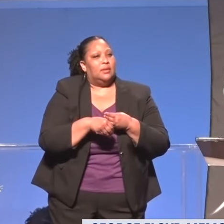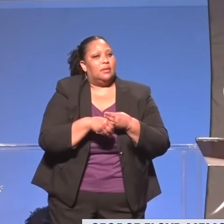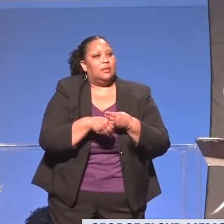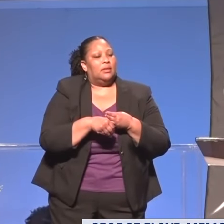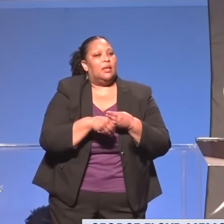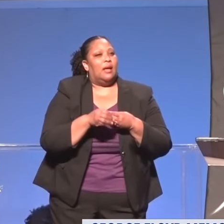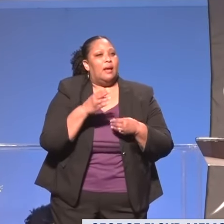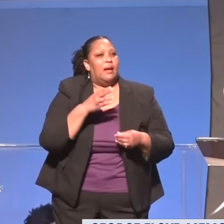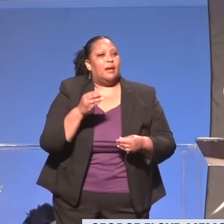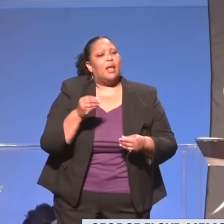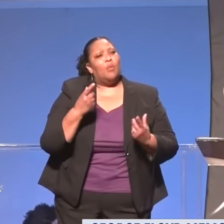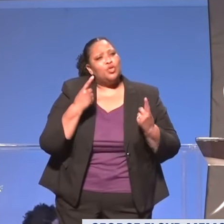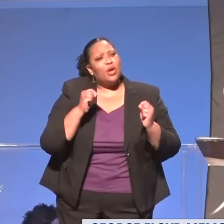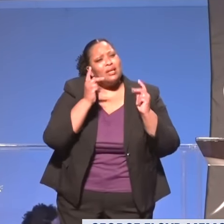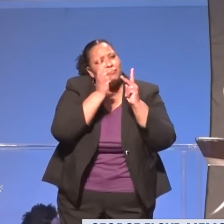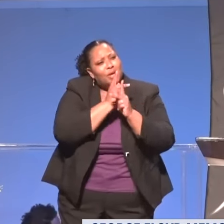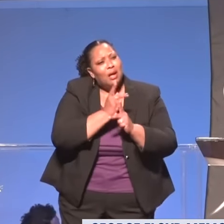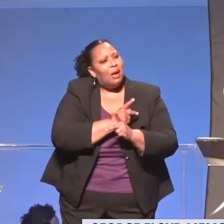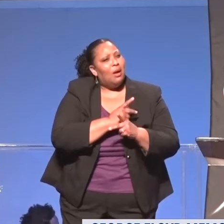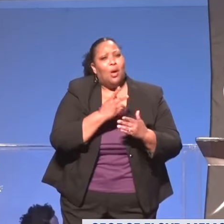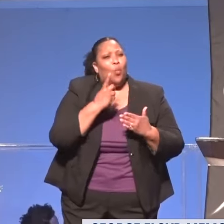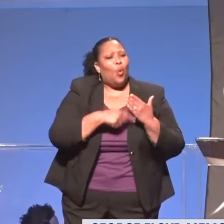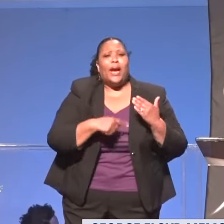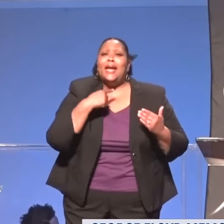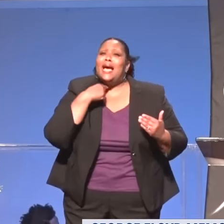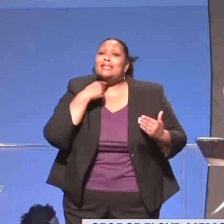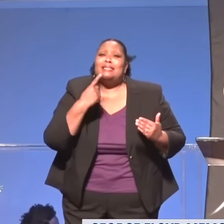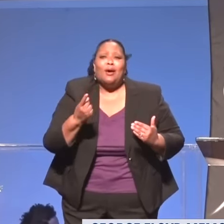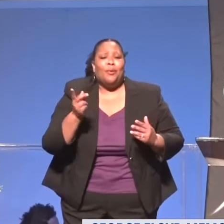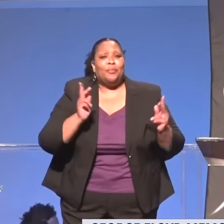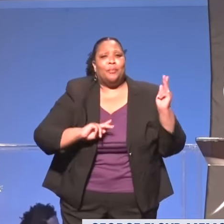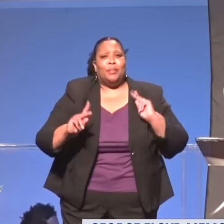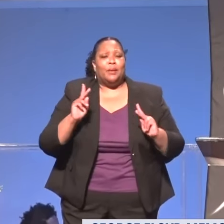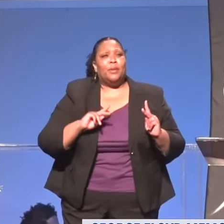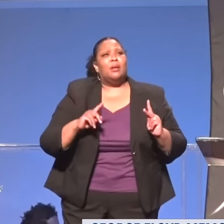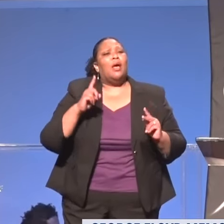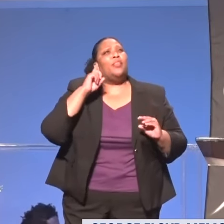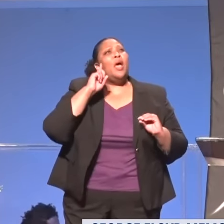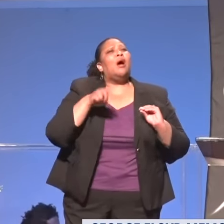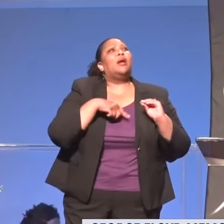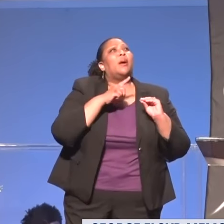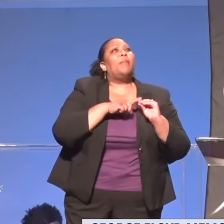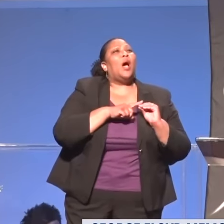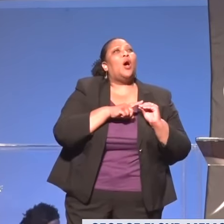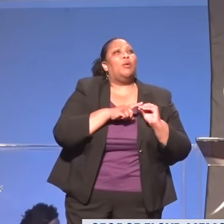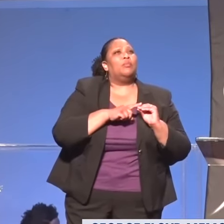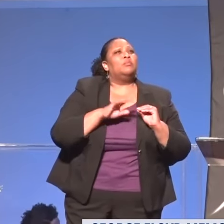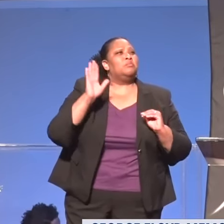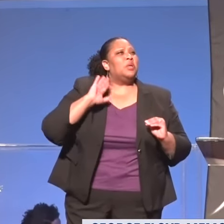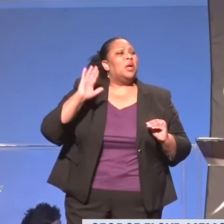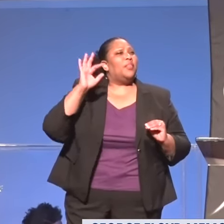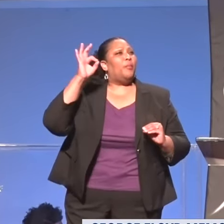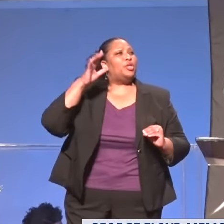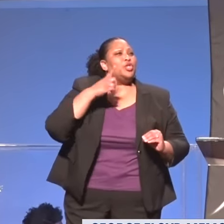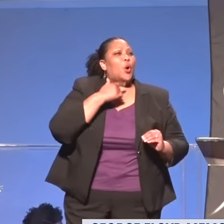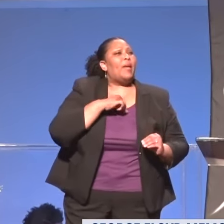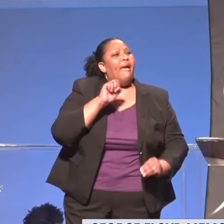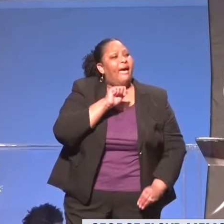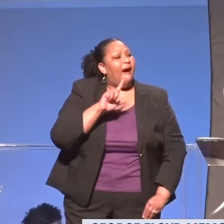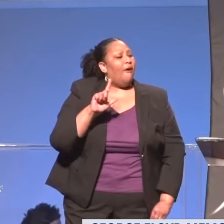Anderson, I trying to figure out what could I say. And I thought about this old preacher told me this story. He said,